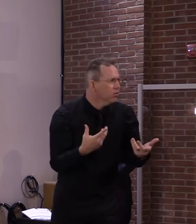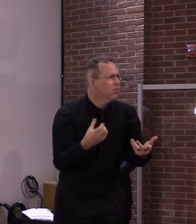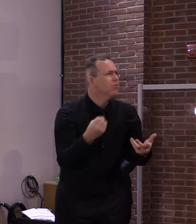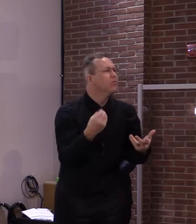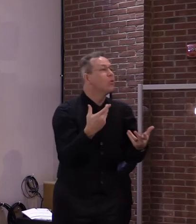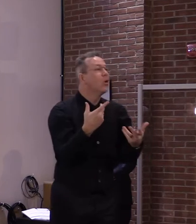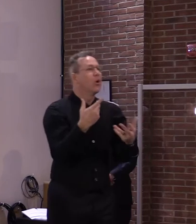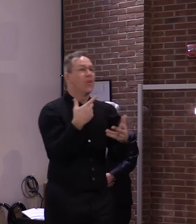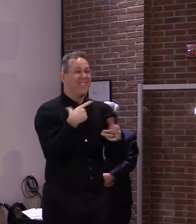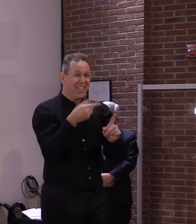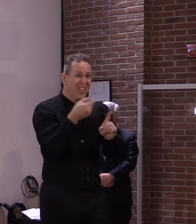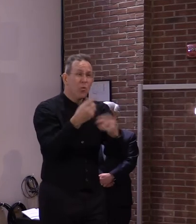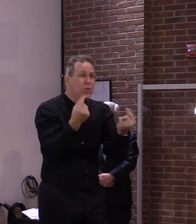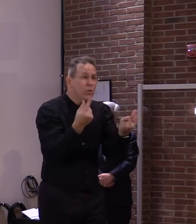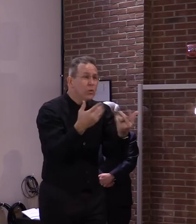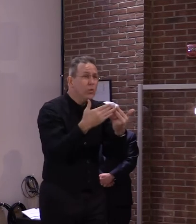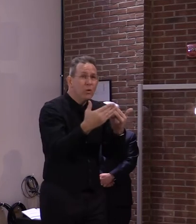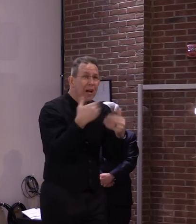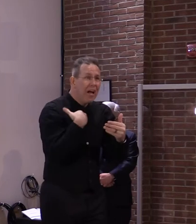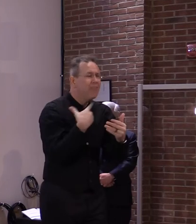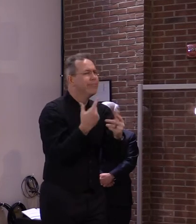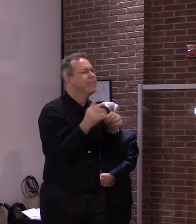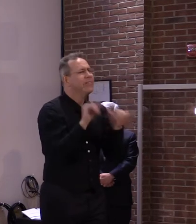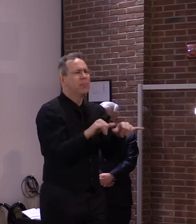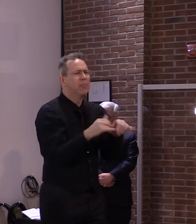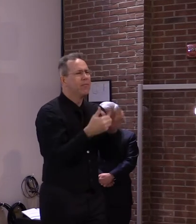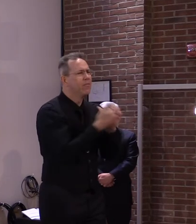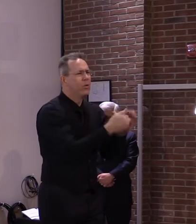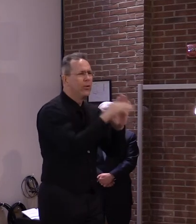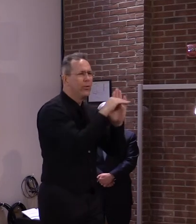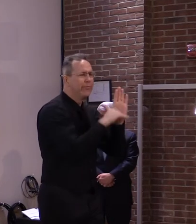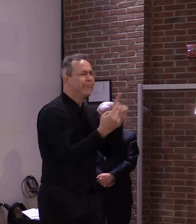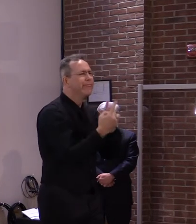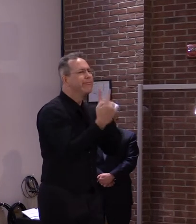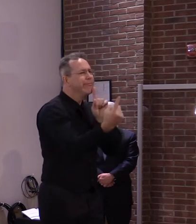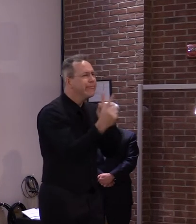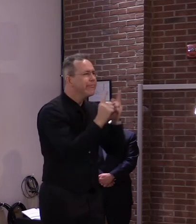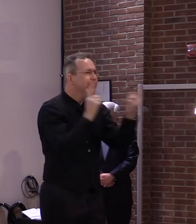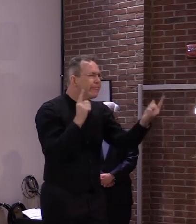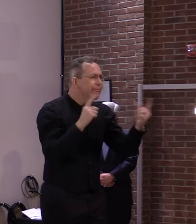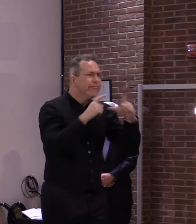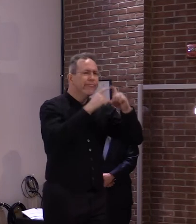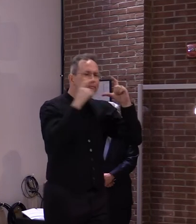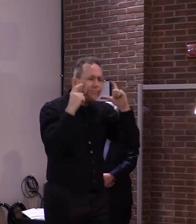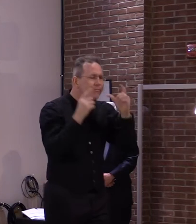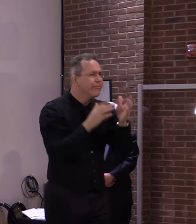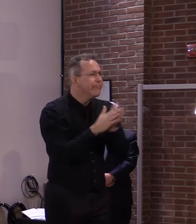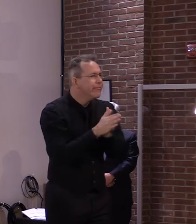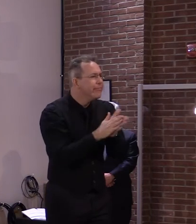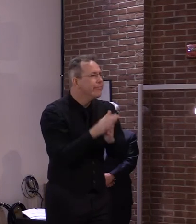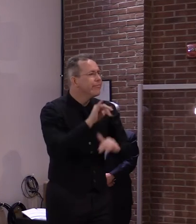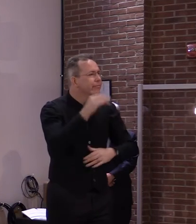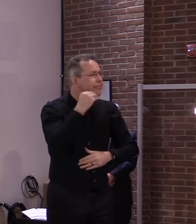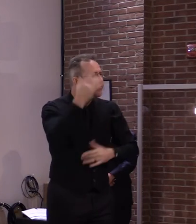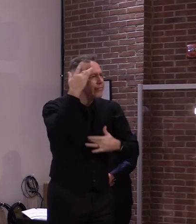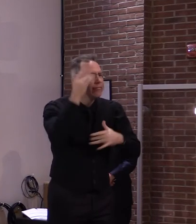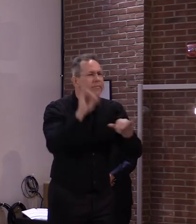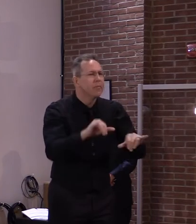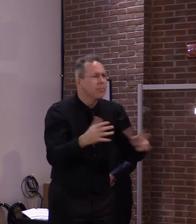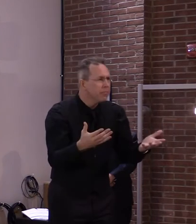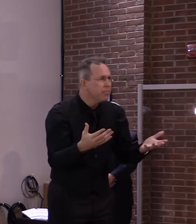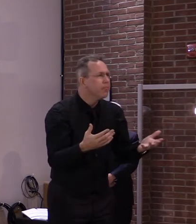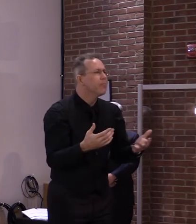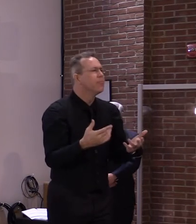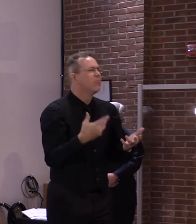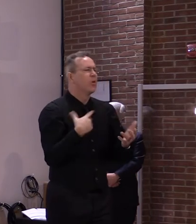change avoiding crowded situations is for the for the uh present time here to stay it's not going